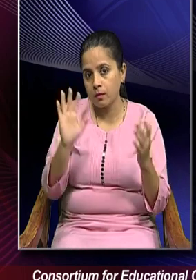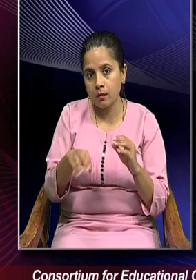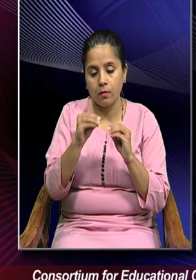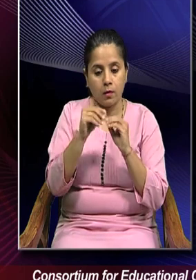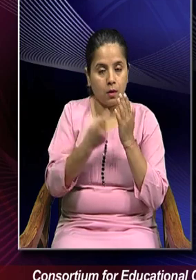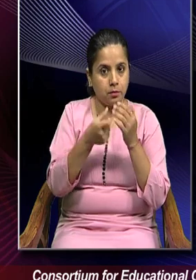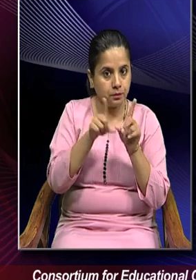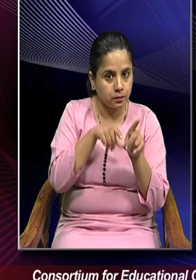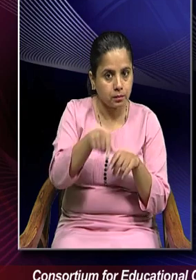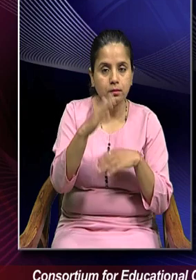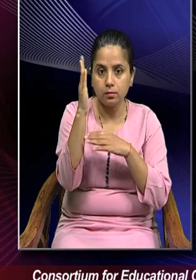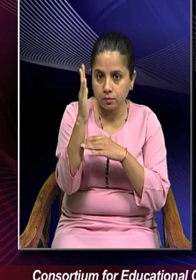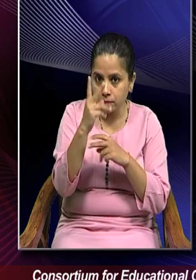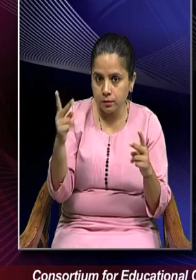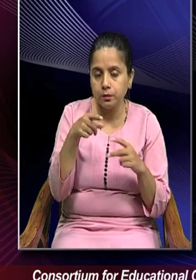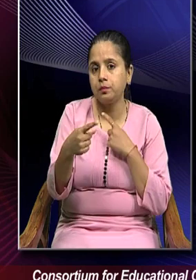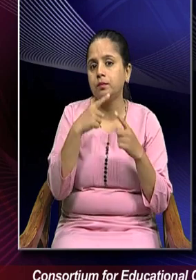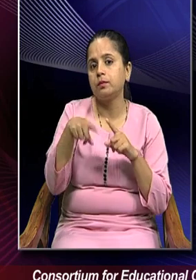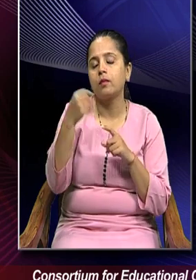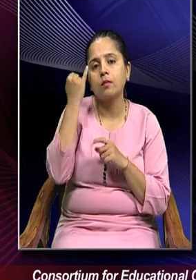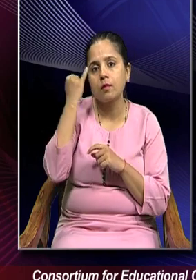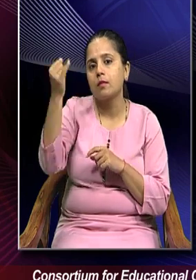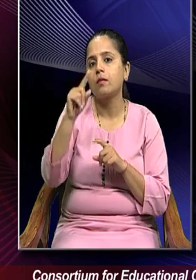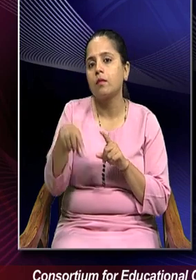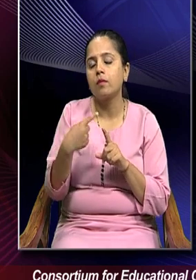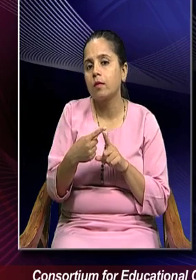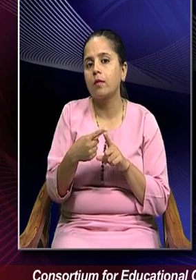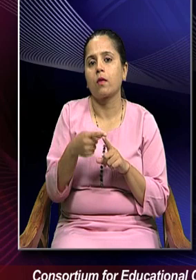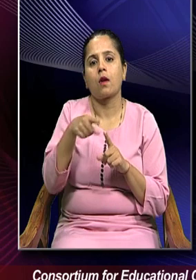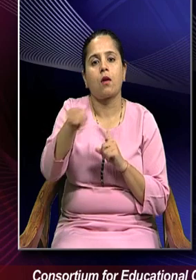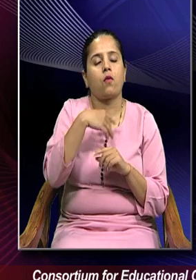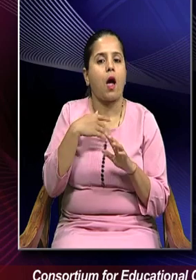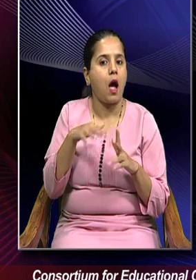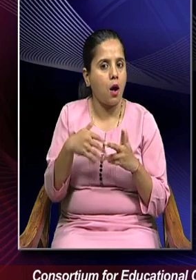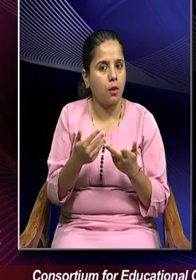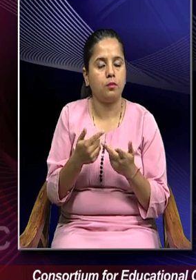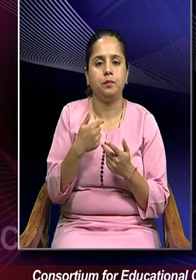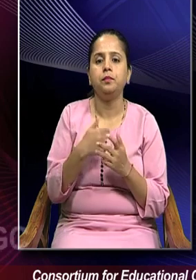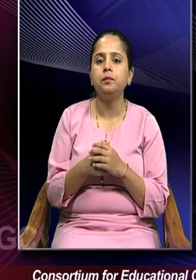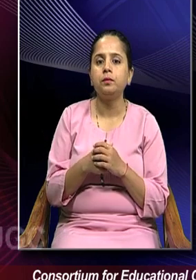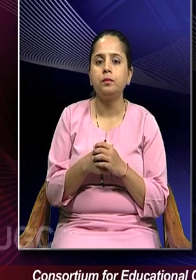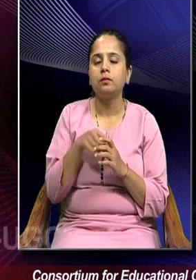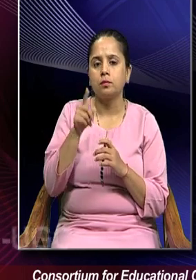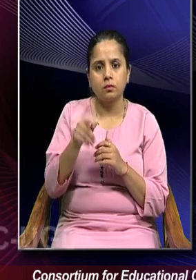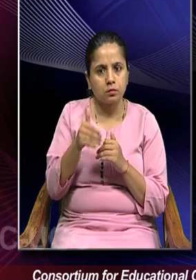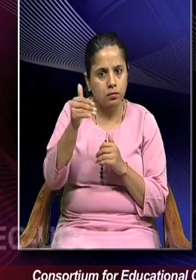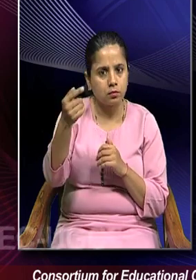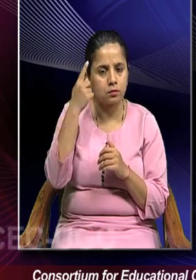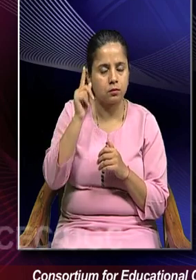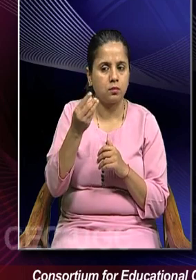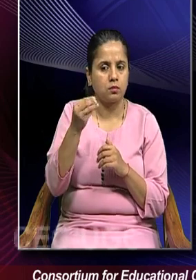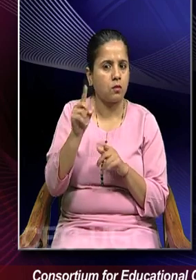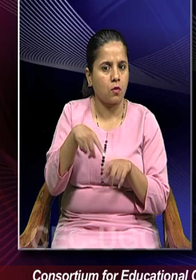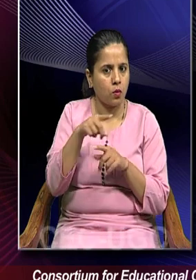Ki Bottle, which was talking about the ideas how we have to in a way go for prohibition, and